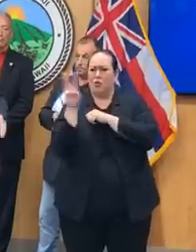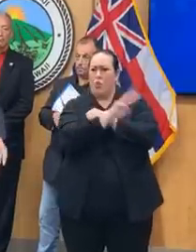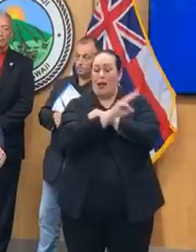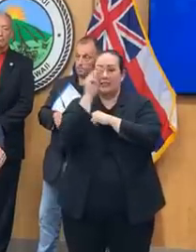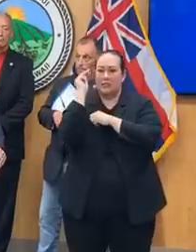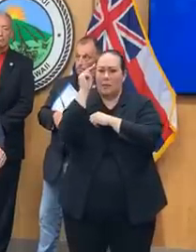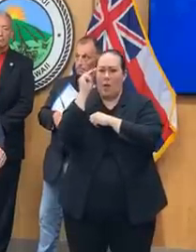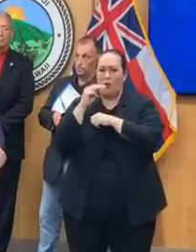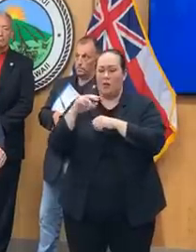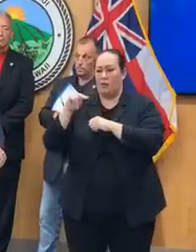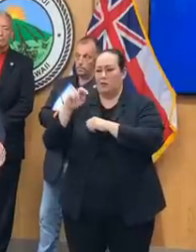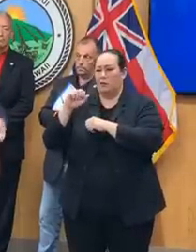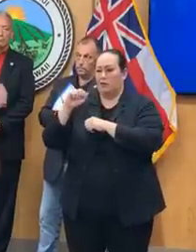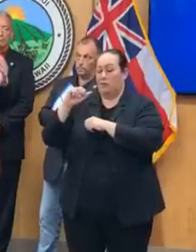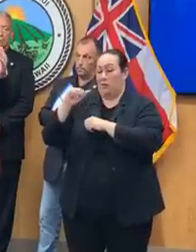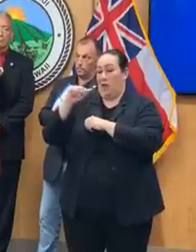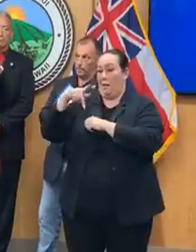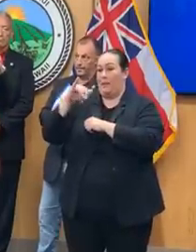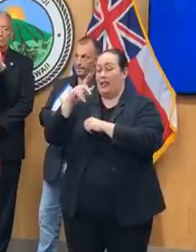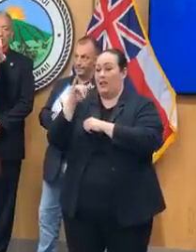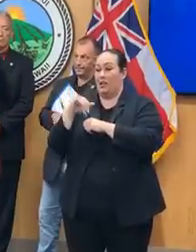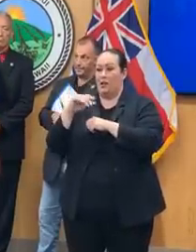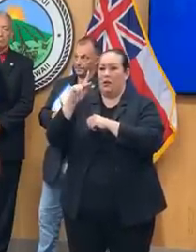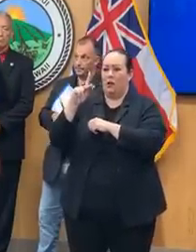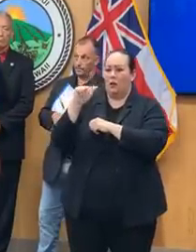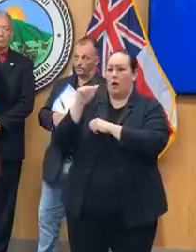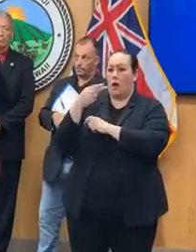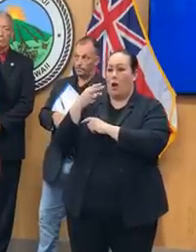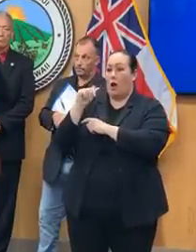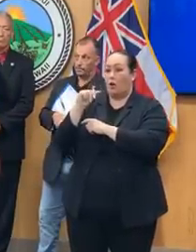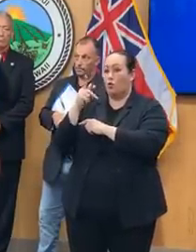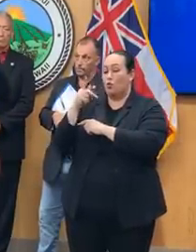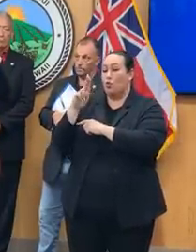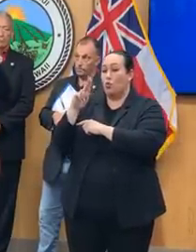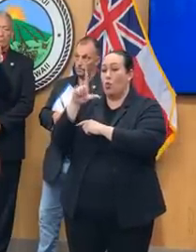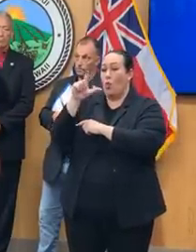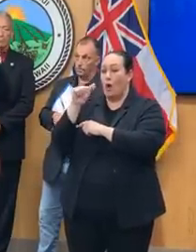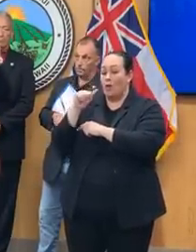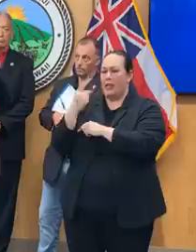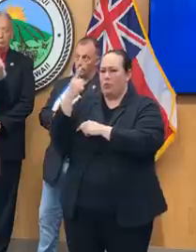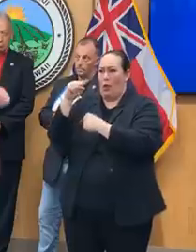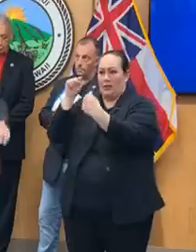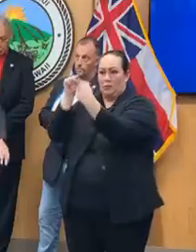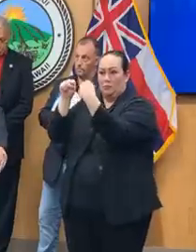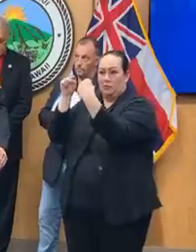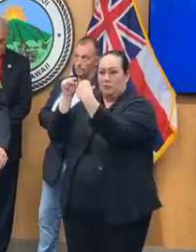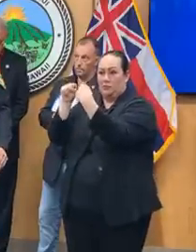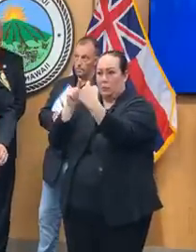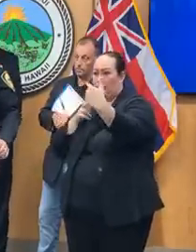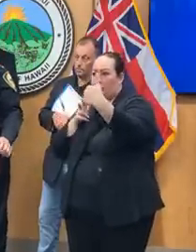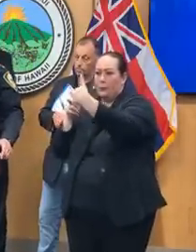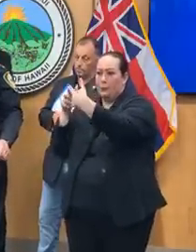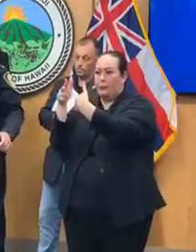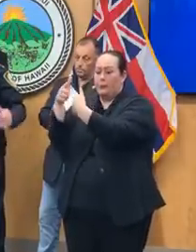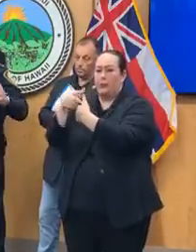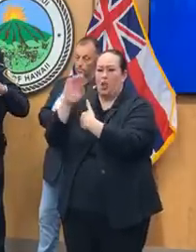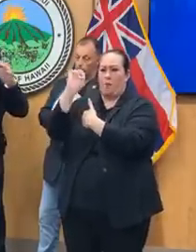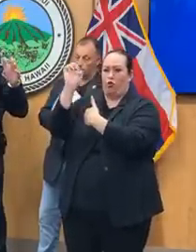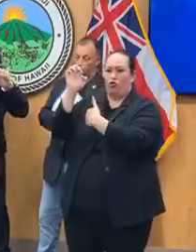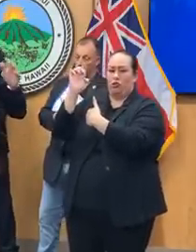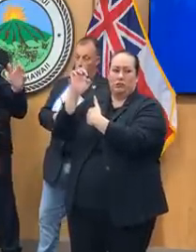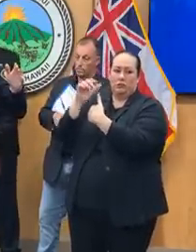past Napili, which Kakaloa, it's the one-way road, and we made it a one-way road so that we can get emergency vehicles